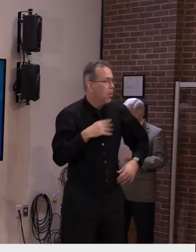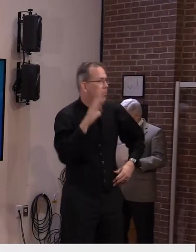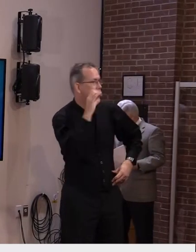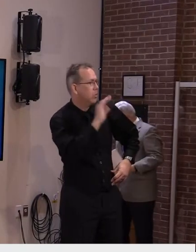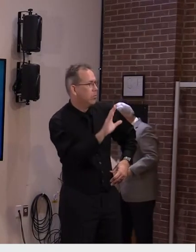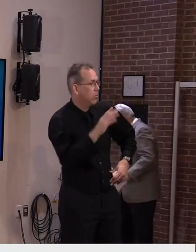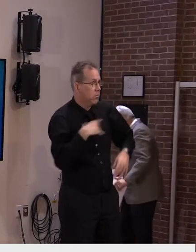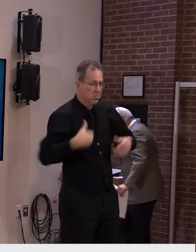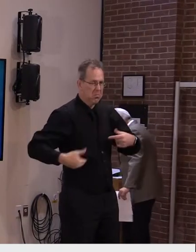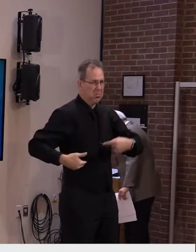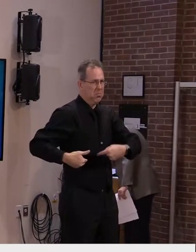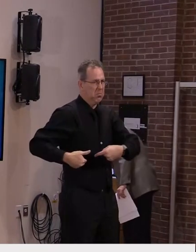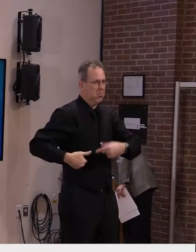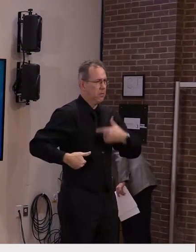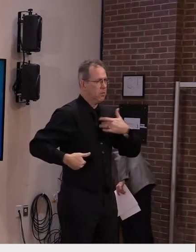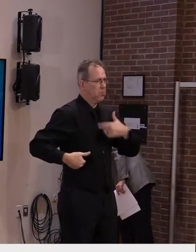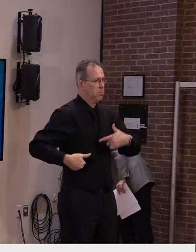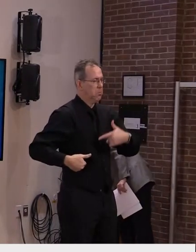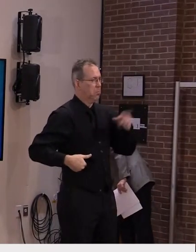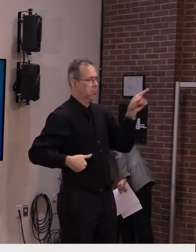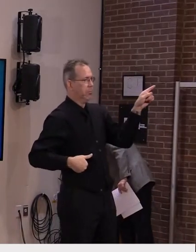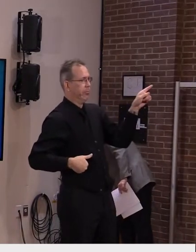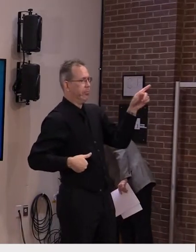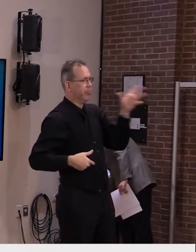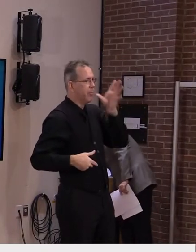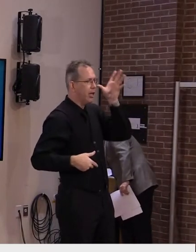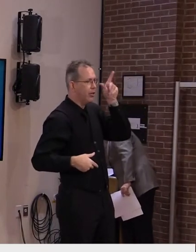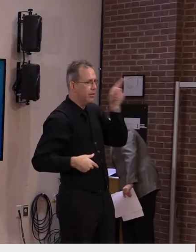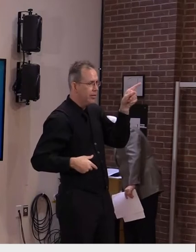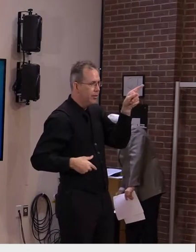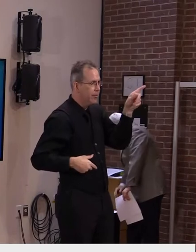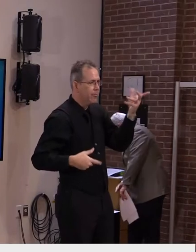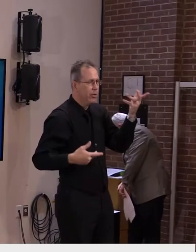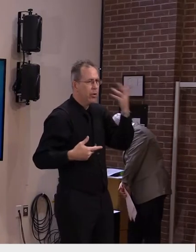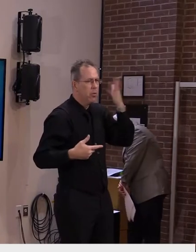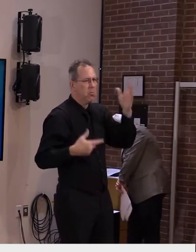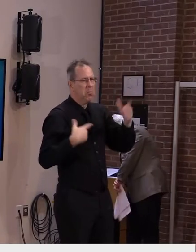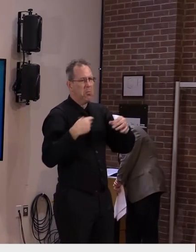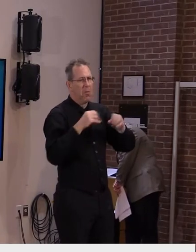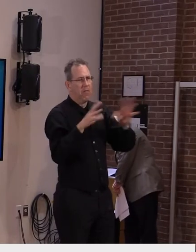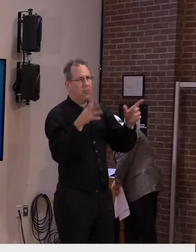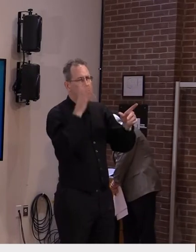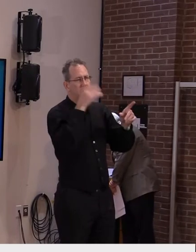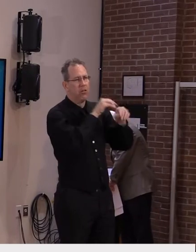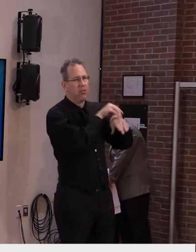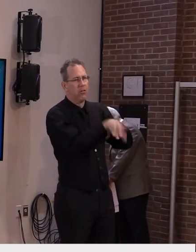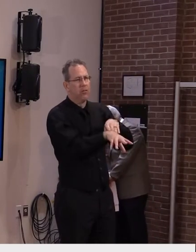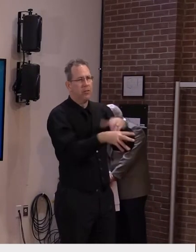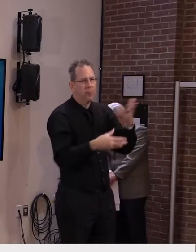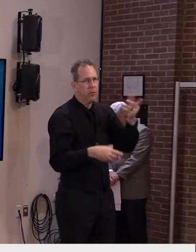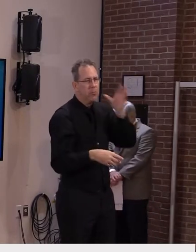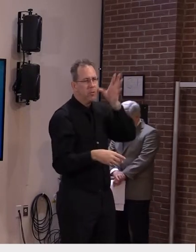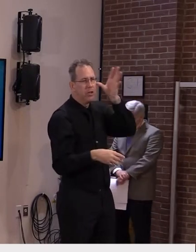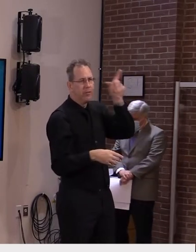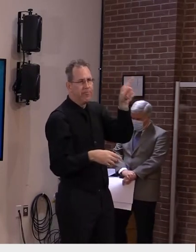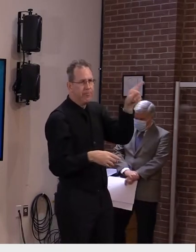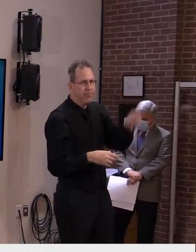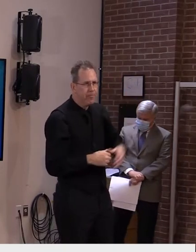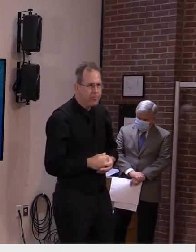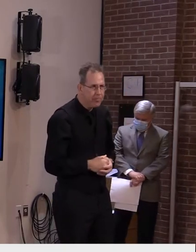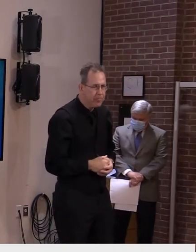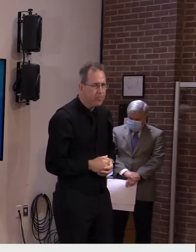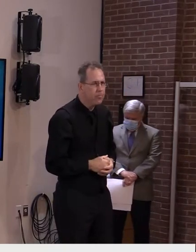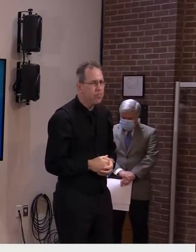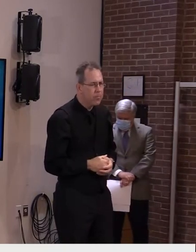specifically, but I think there'd be a fair amount of predictability about that. And in that sense, some of the county data may just mirror the